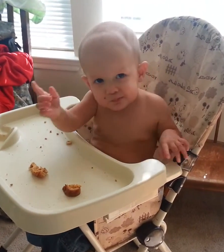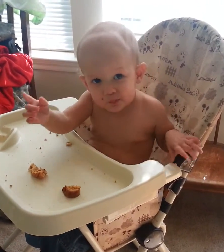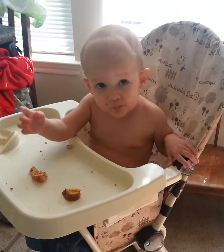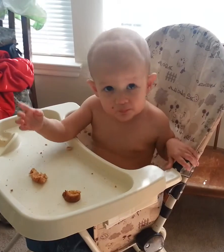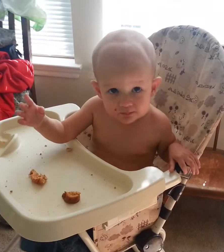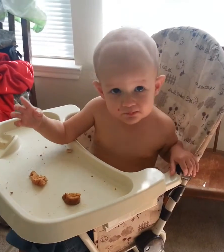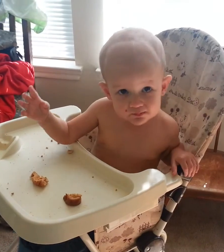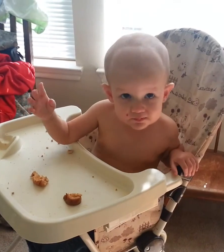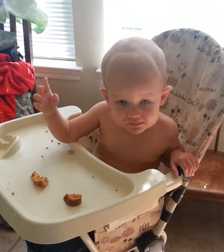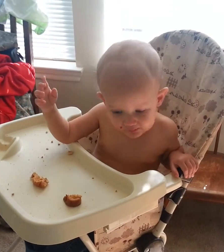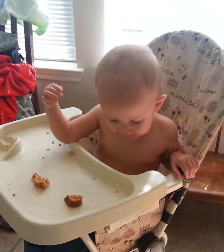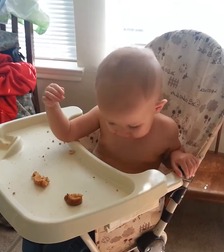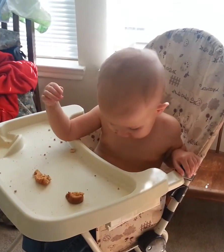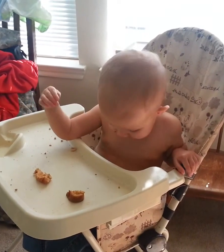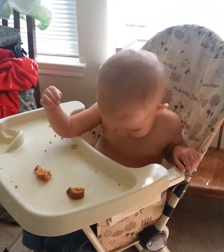Good boy.